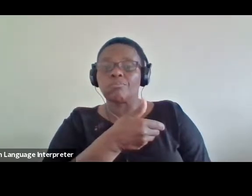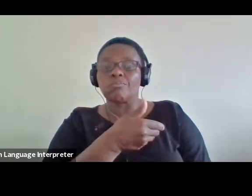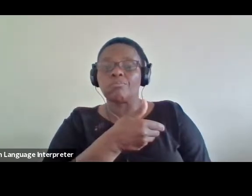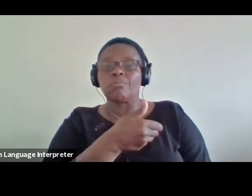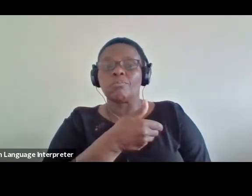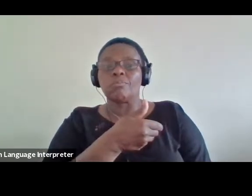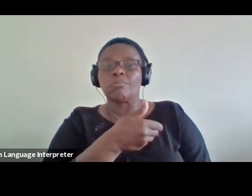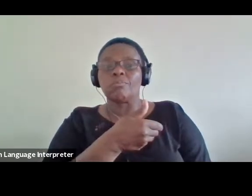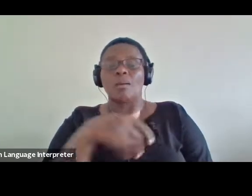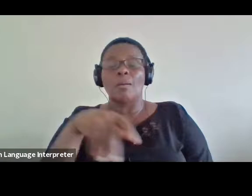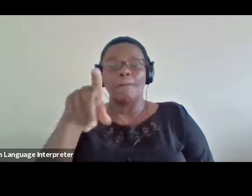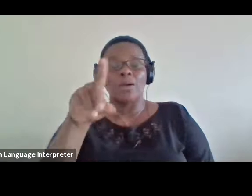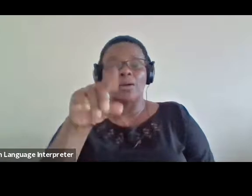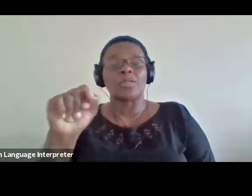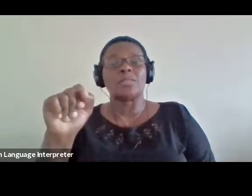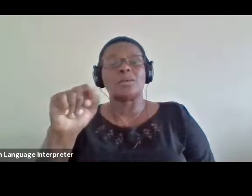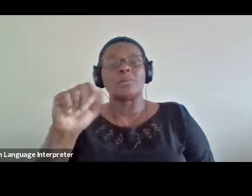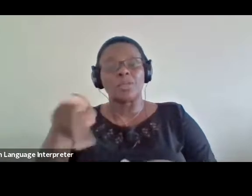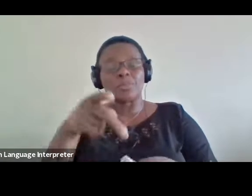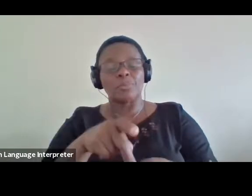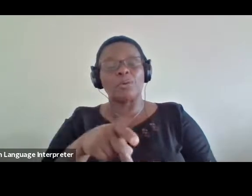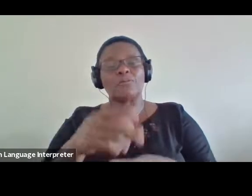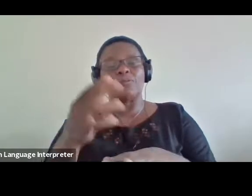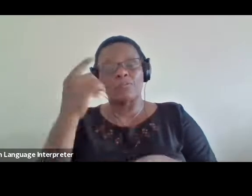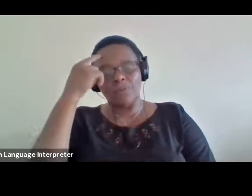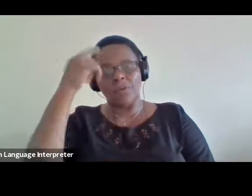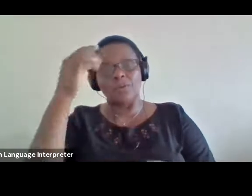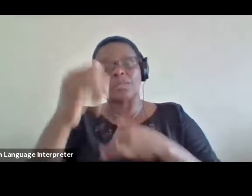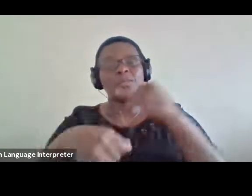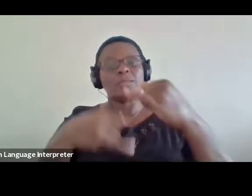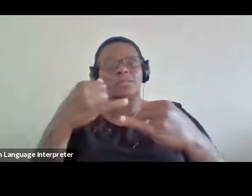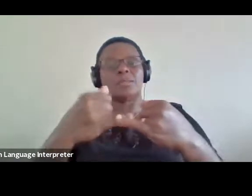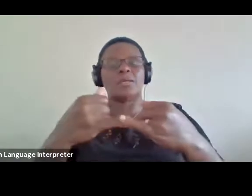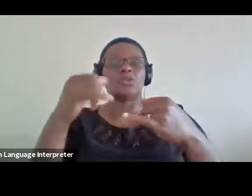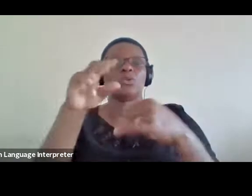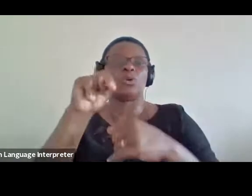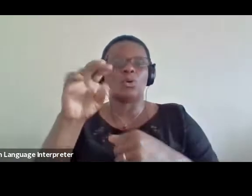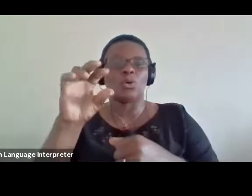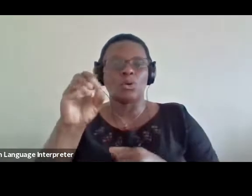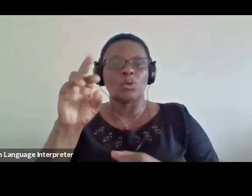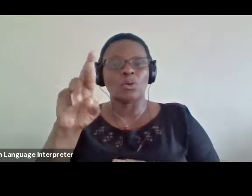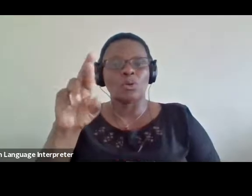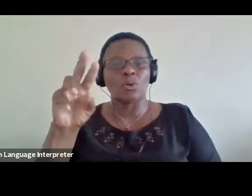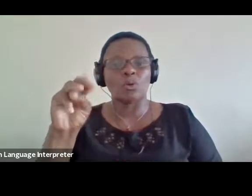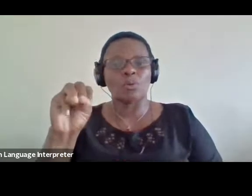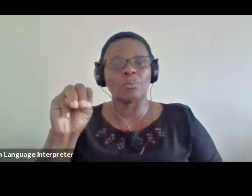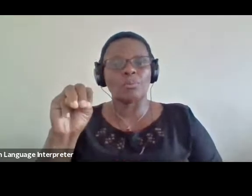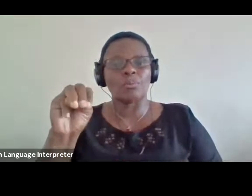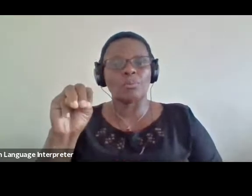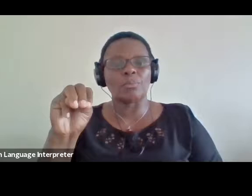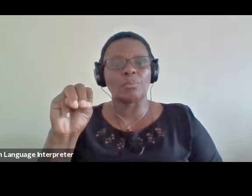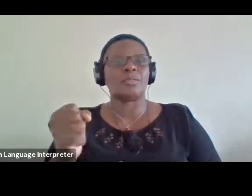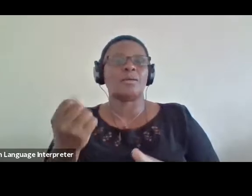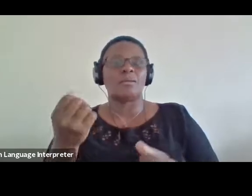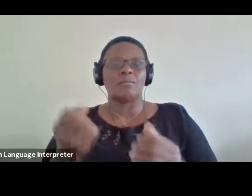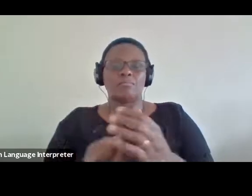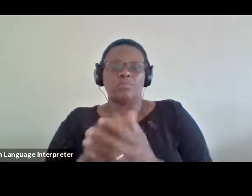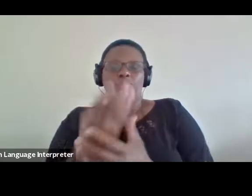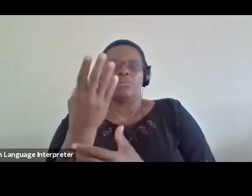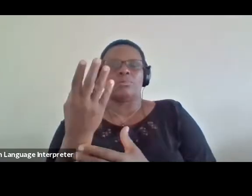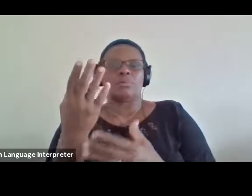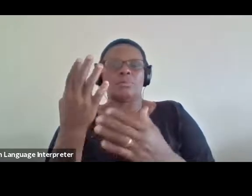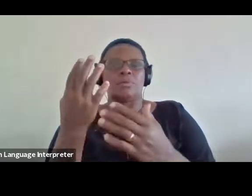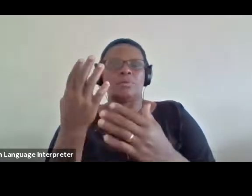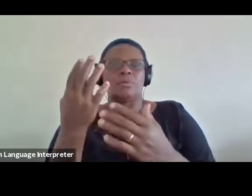Paris Call principle for international norms, and are working on policy papers and trying to come up with